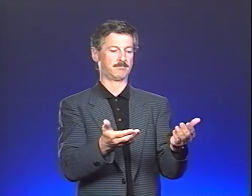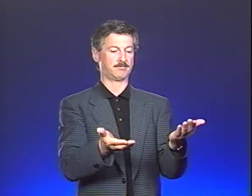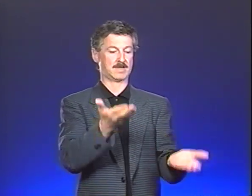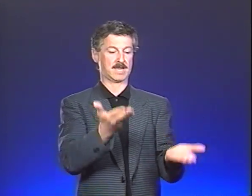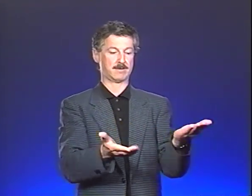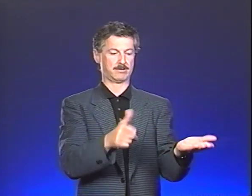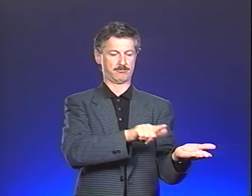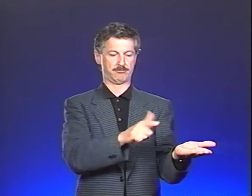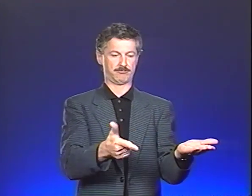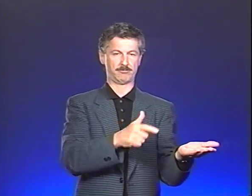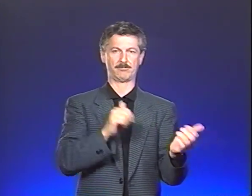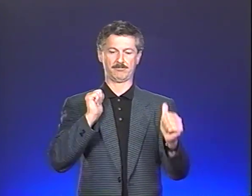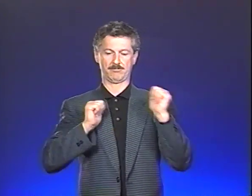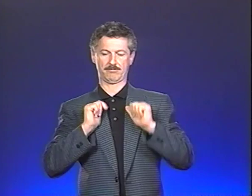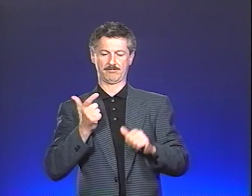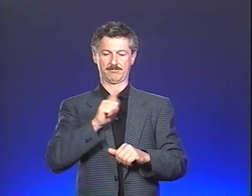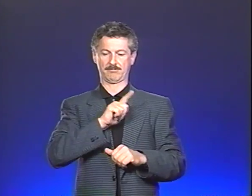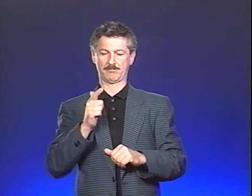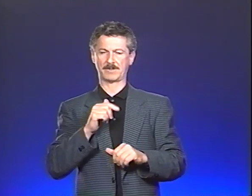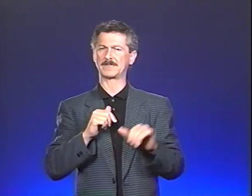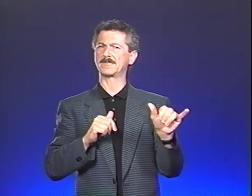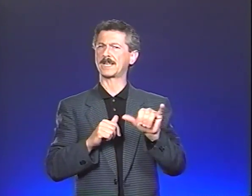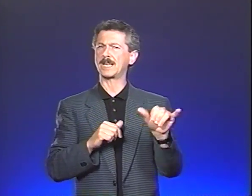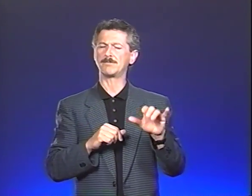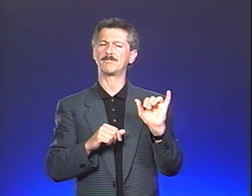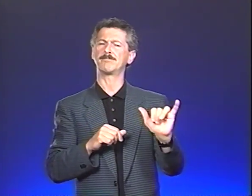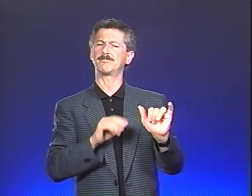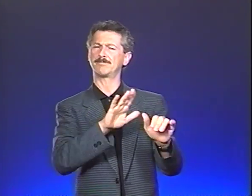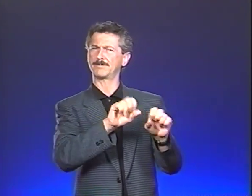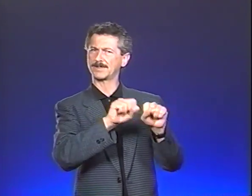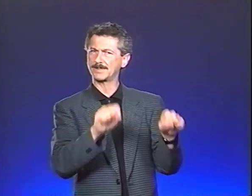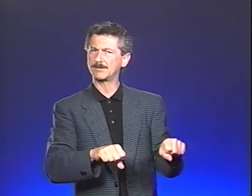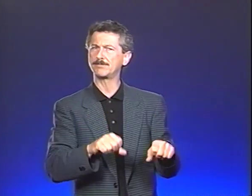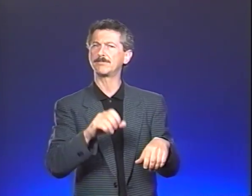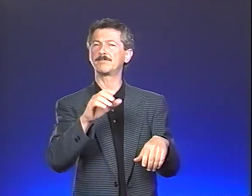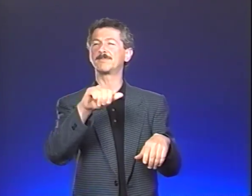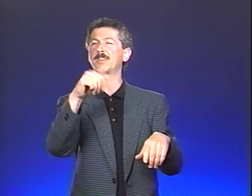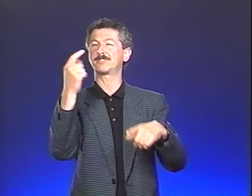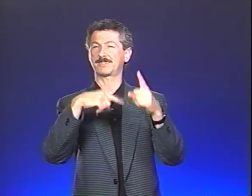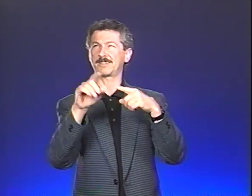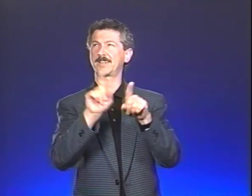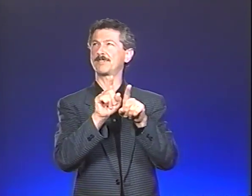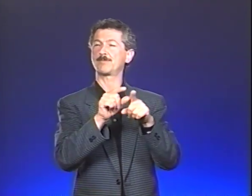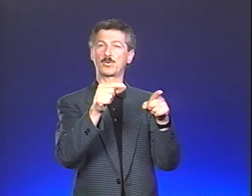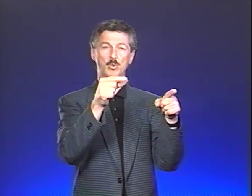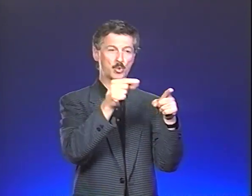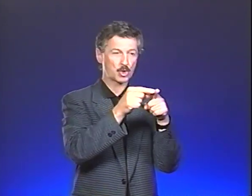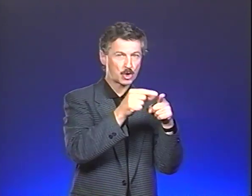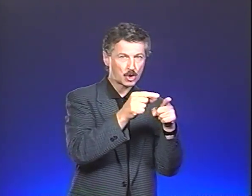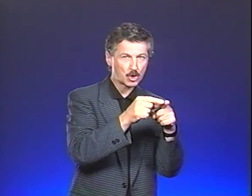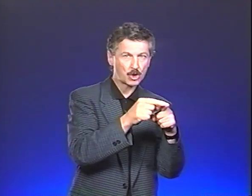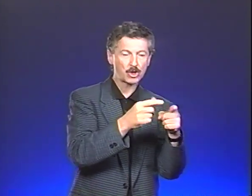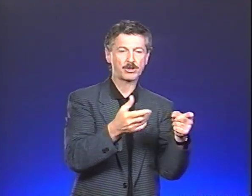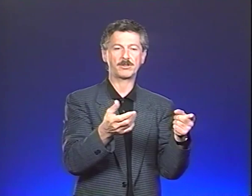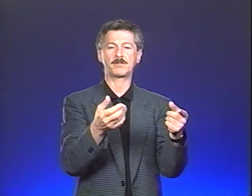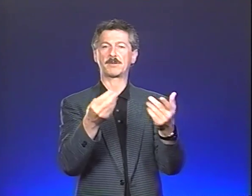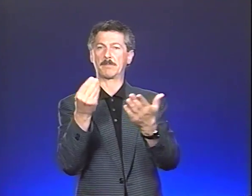We see an alternating movement in both signs. These are examples of the manipulation of